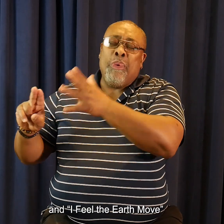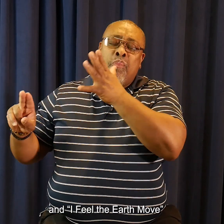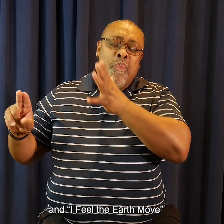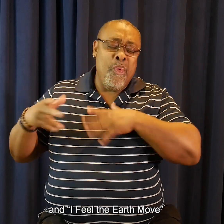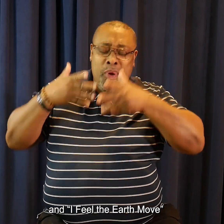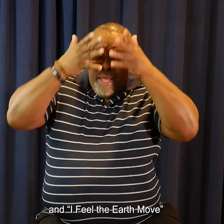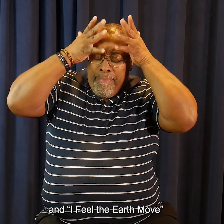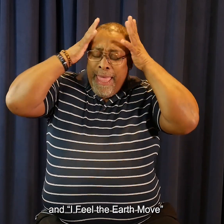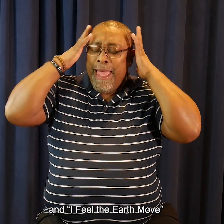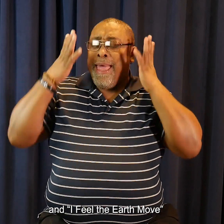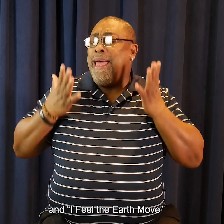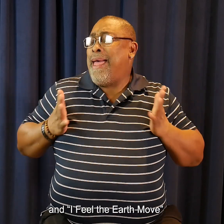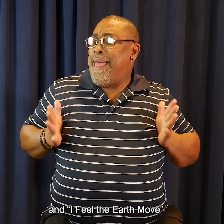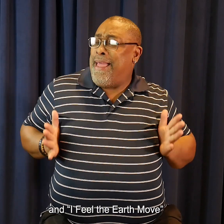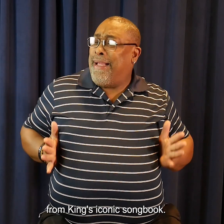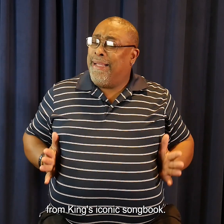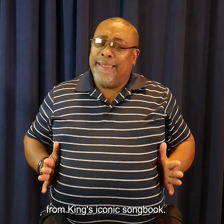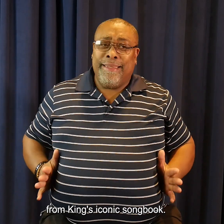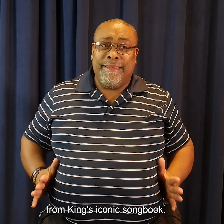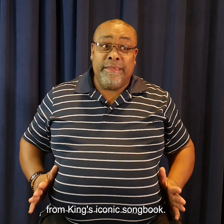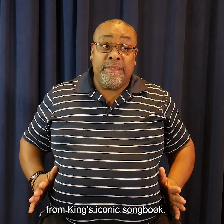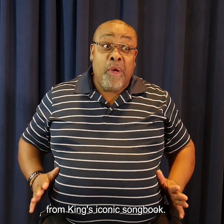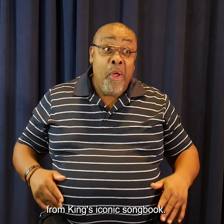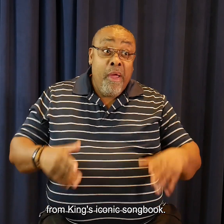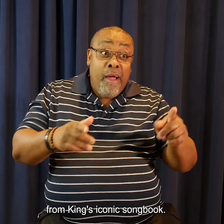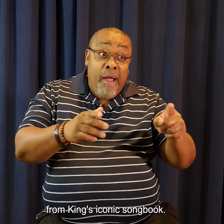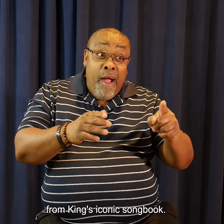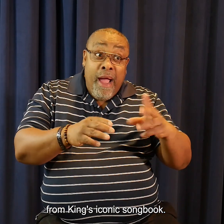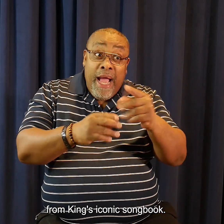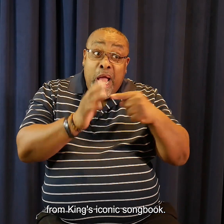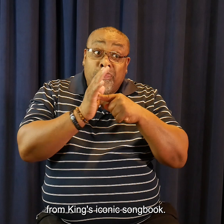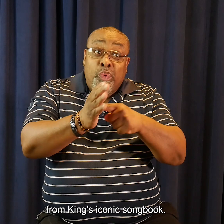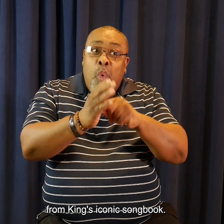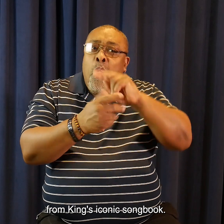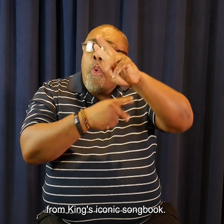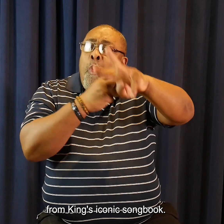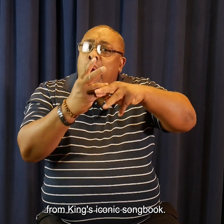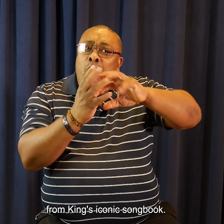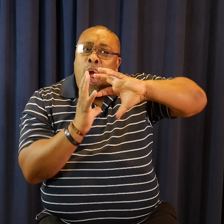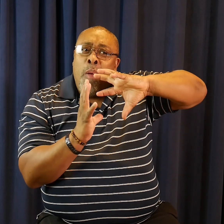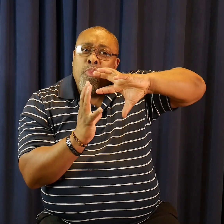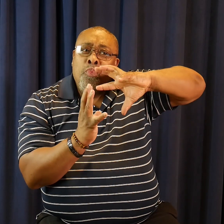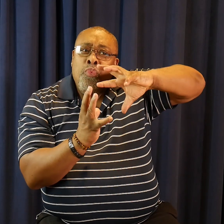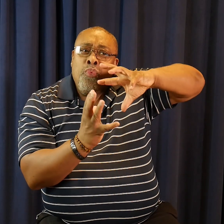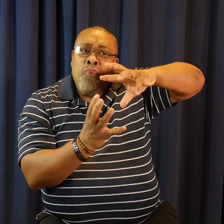the Earth Move, from King's iconic songbook.